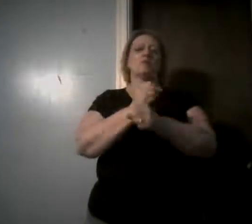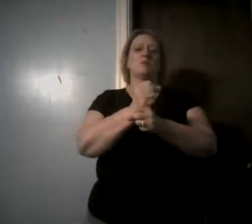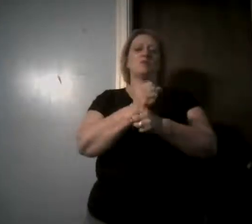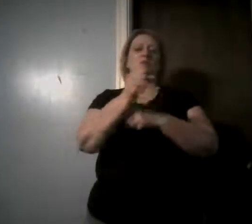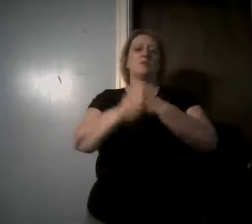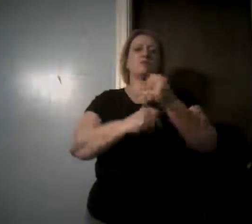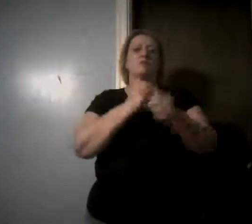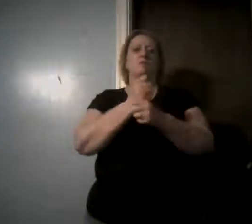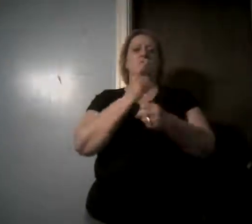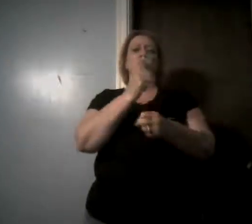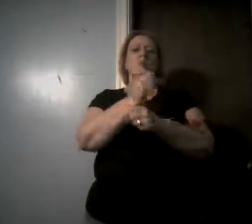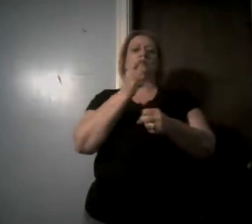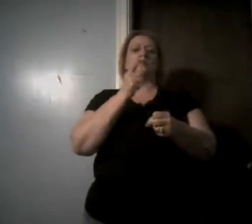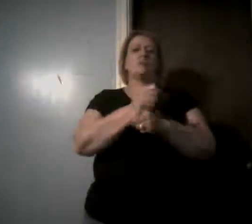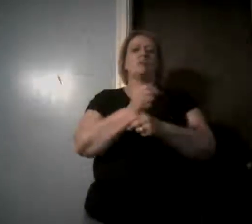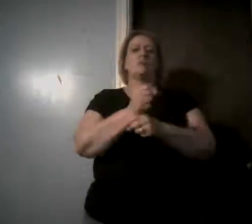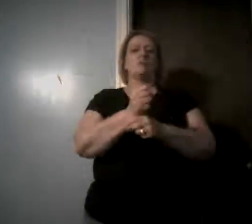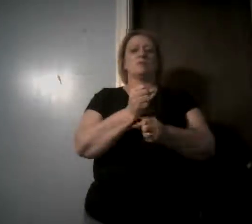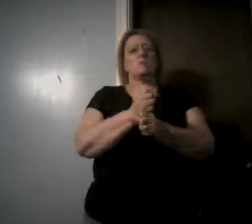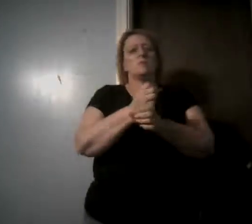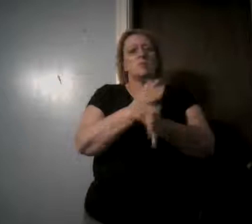It's caused by mosquito bites.